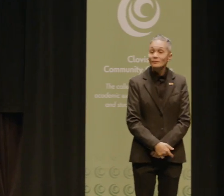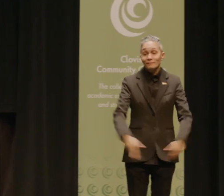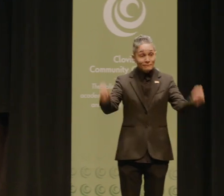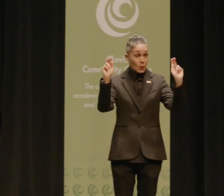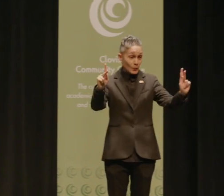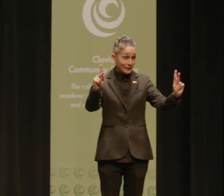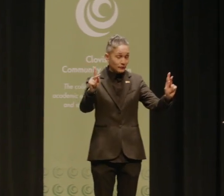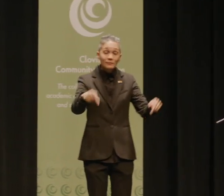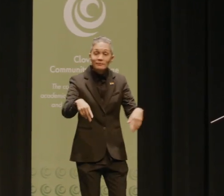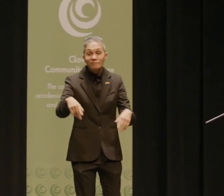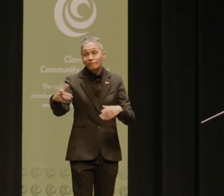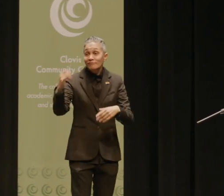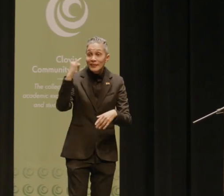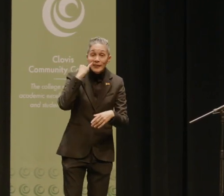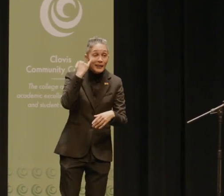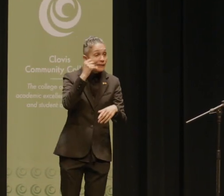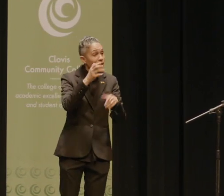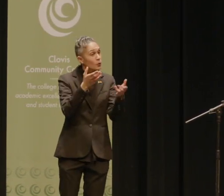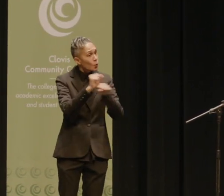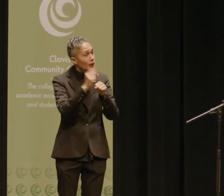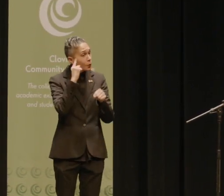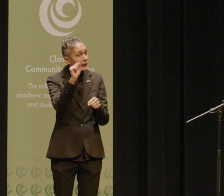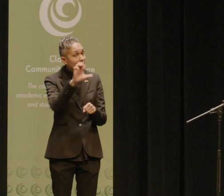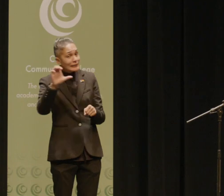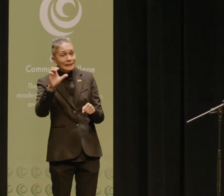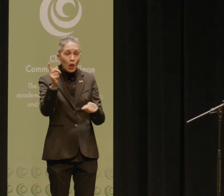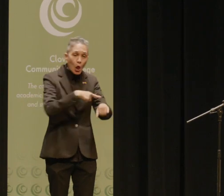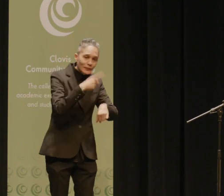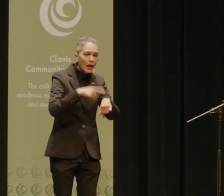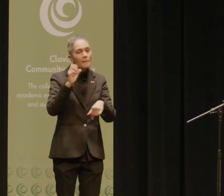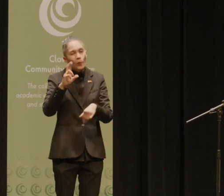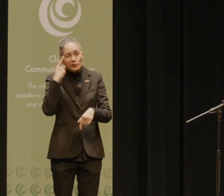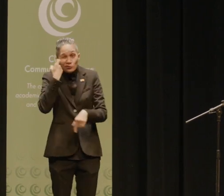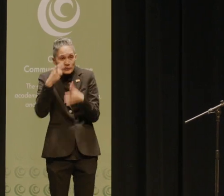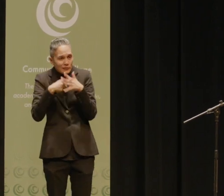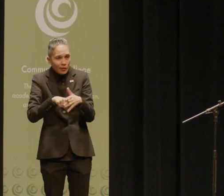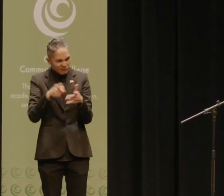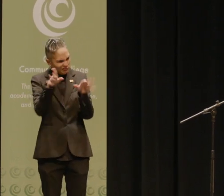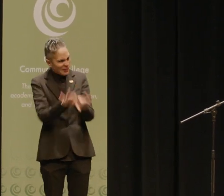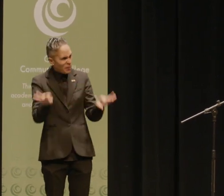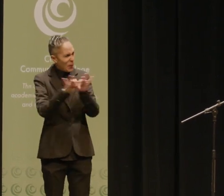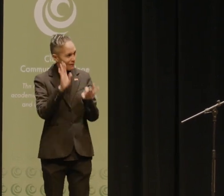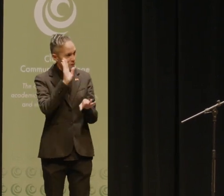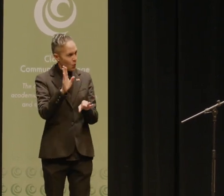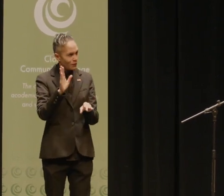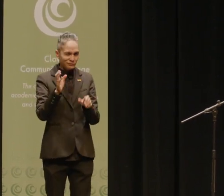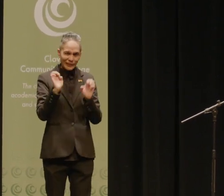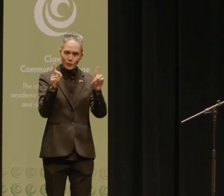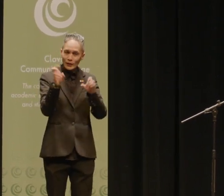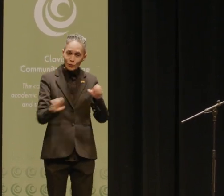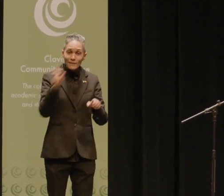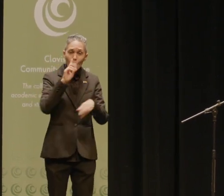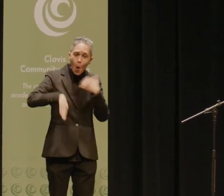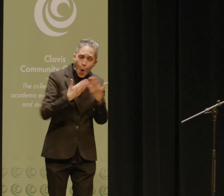All right, well, whether you have served our students for a long time or if you're just starting out, you are critical to the educational journeys for all